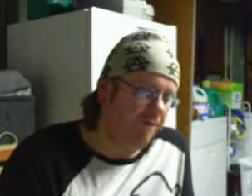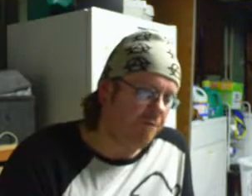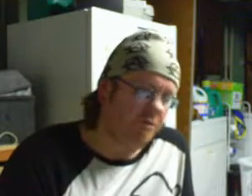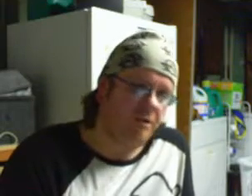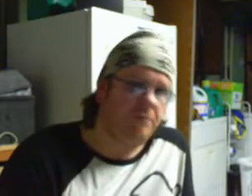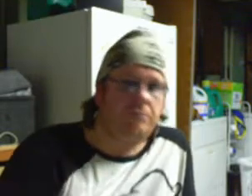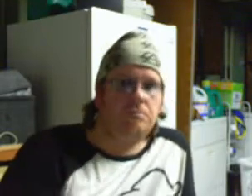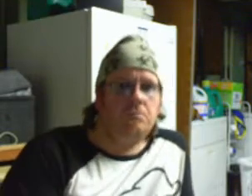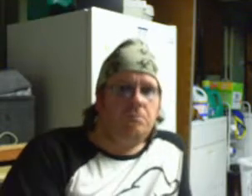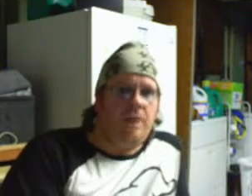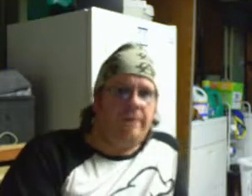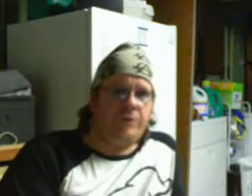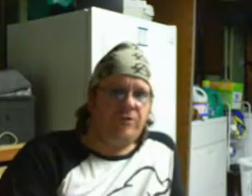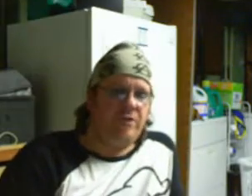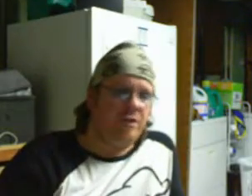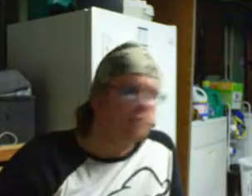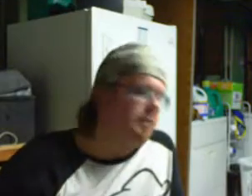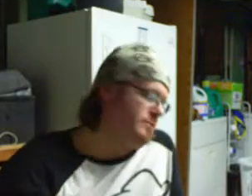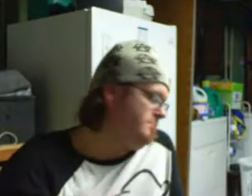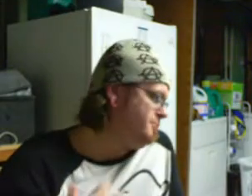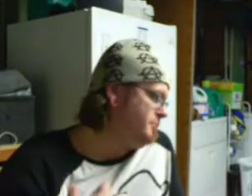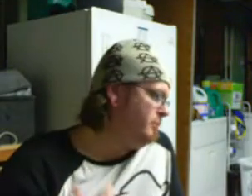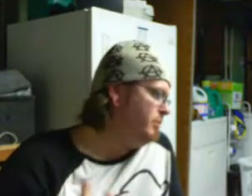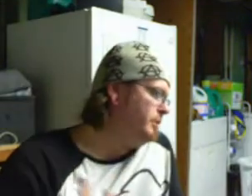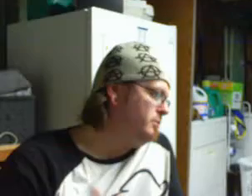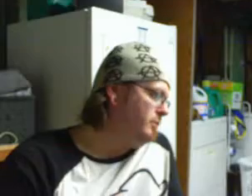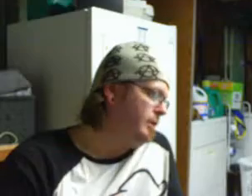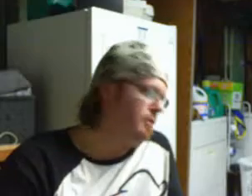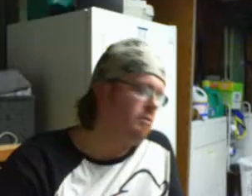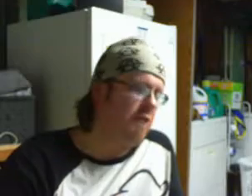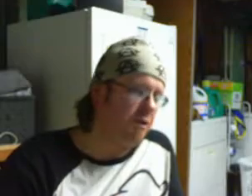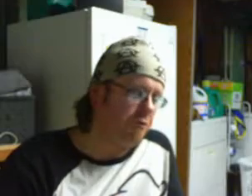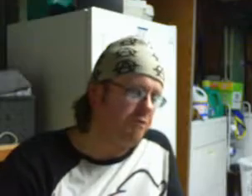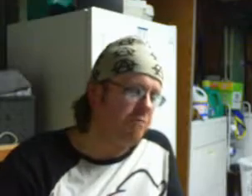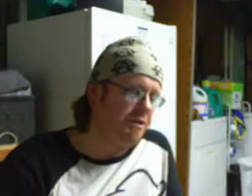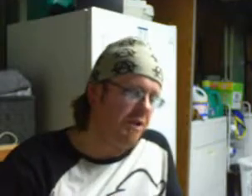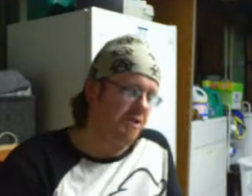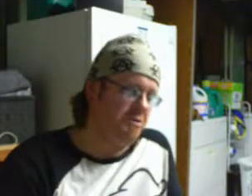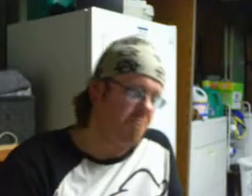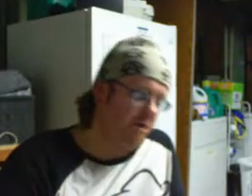I guess you have this intent to make it look good and make it look like your integrity is maintained no matter what.